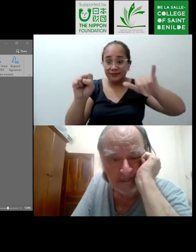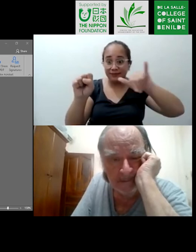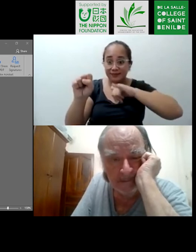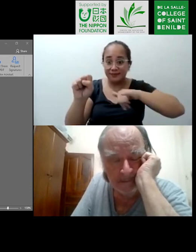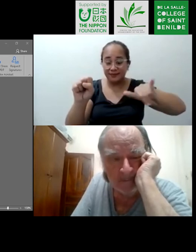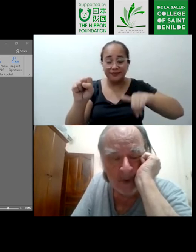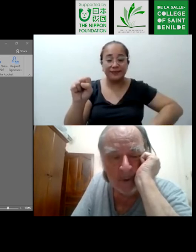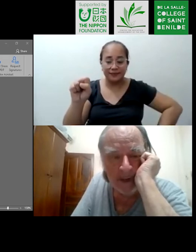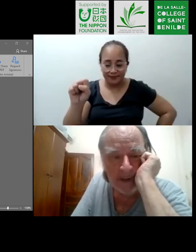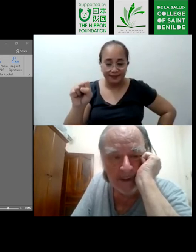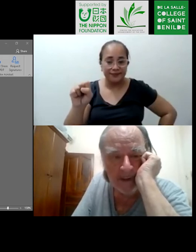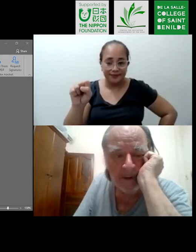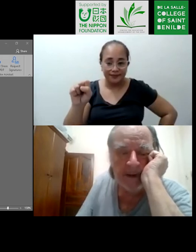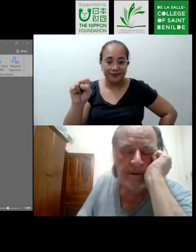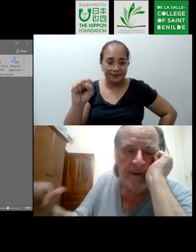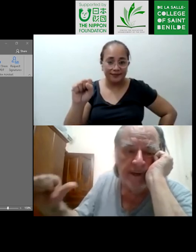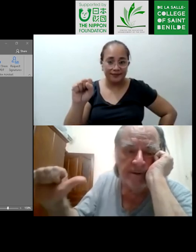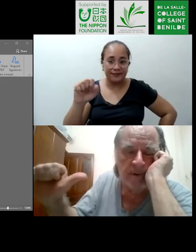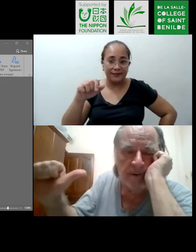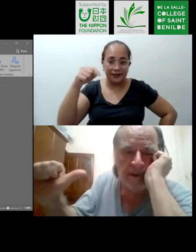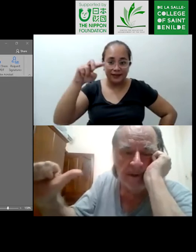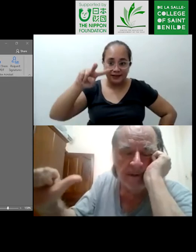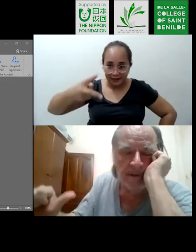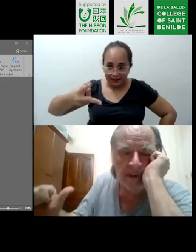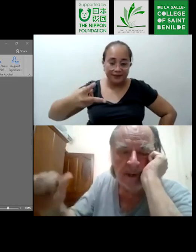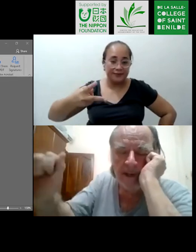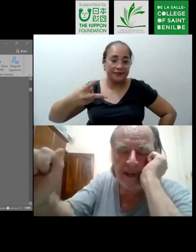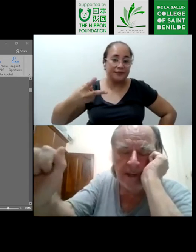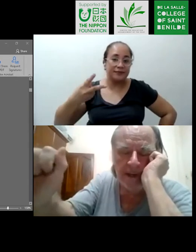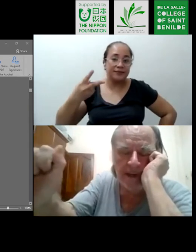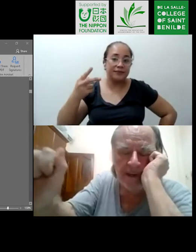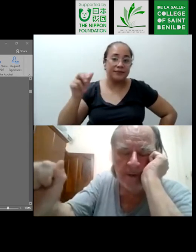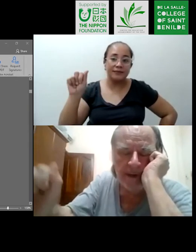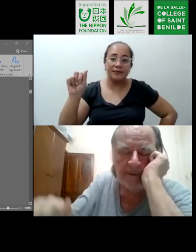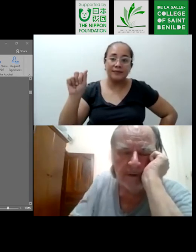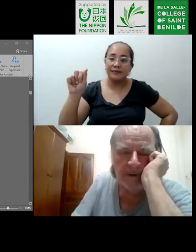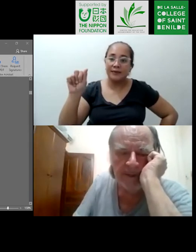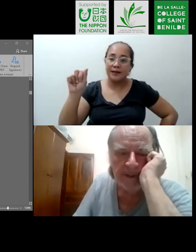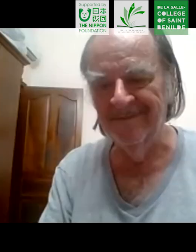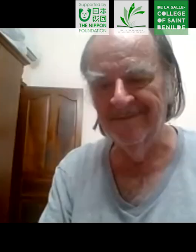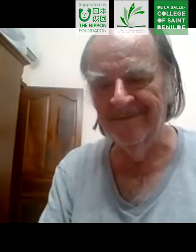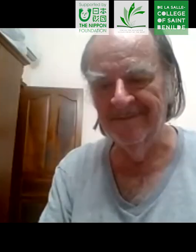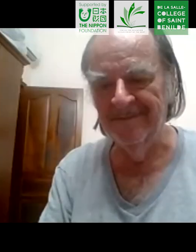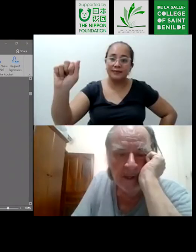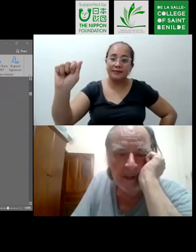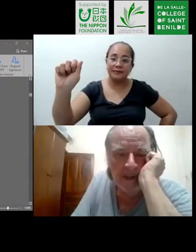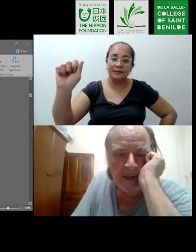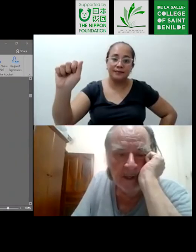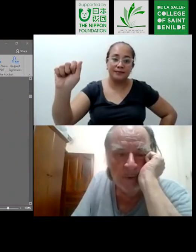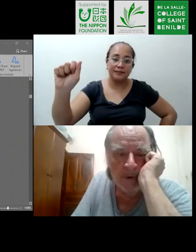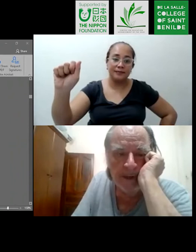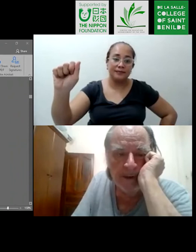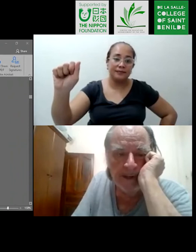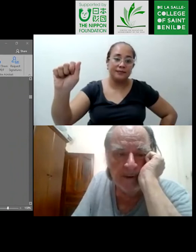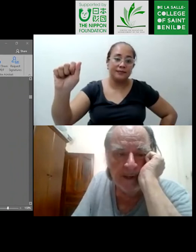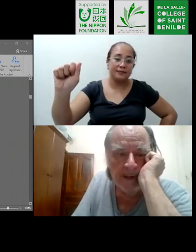Yes, sir. Okay, and I go down to the next one of the A without the thumb extended. And